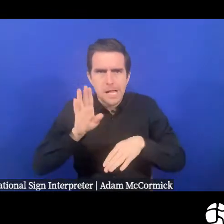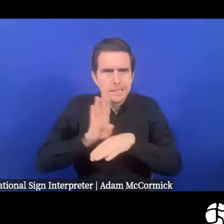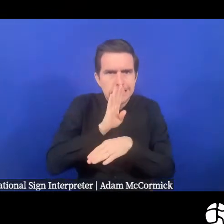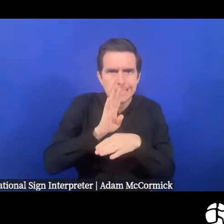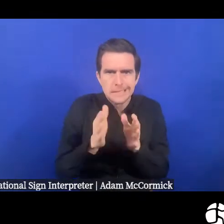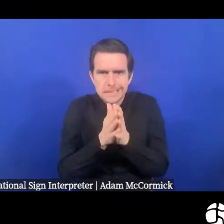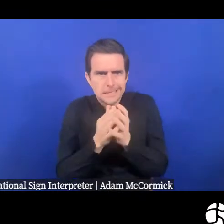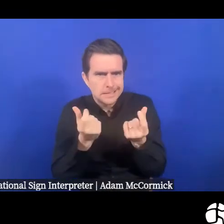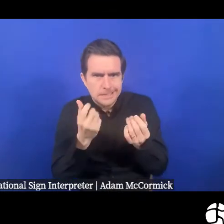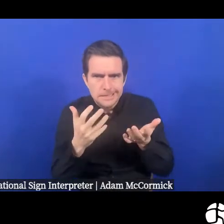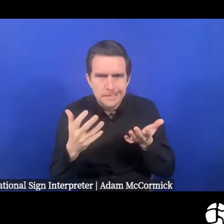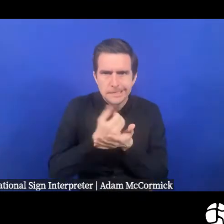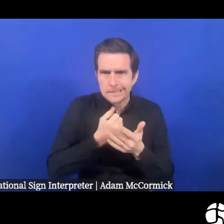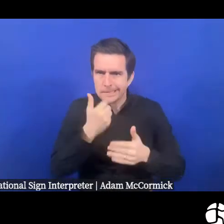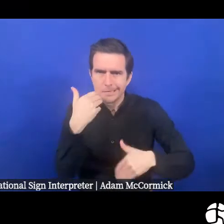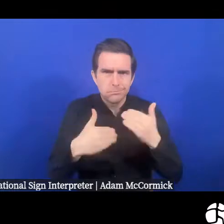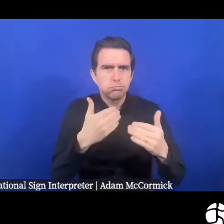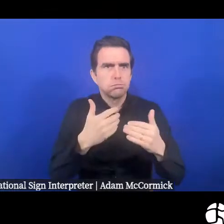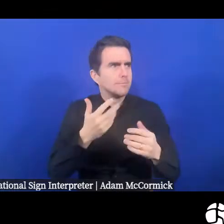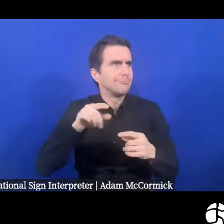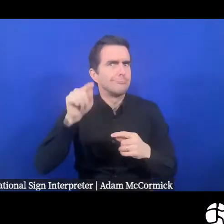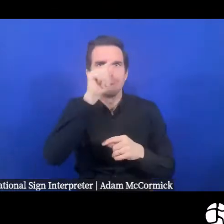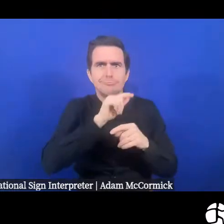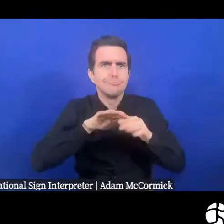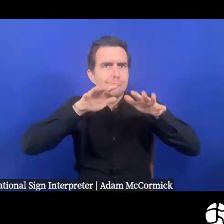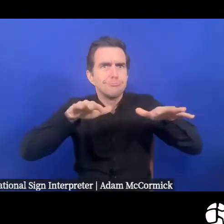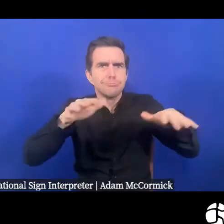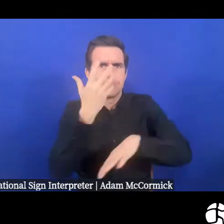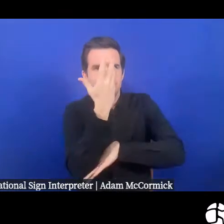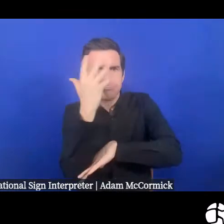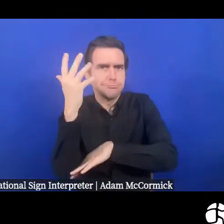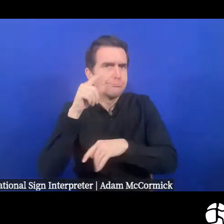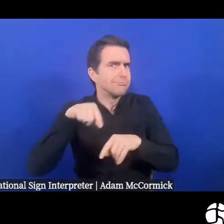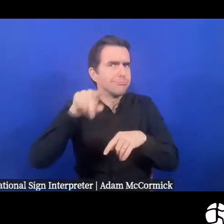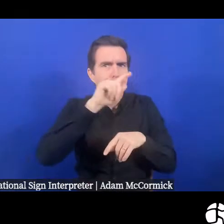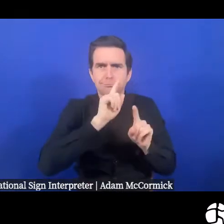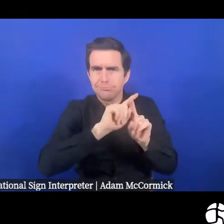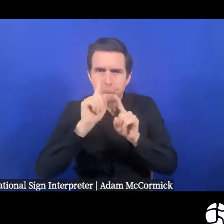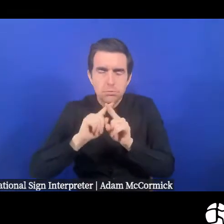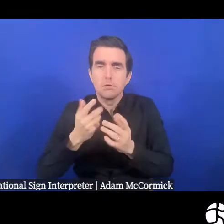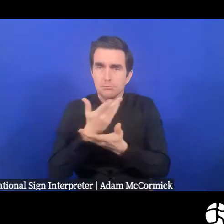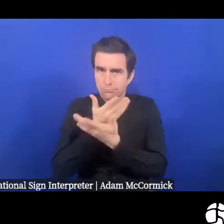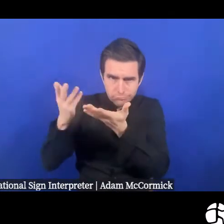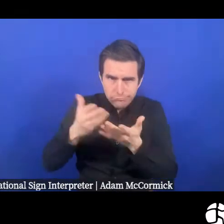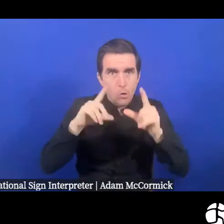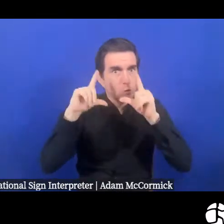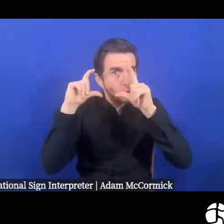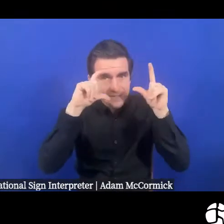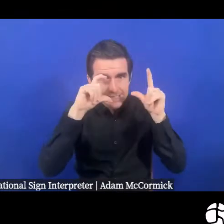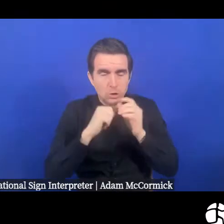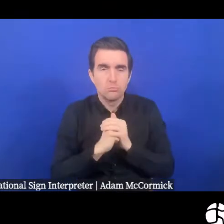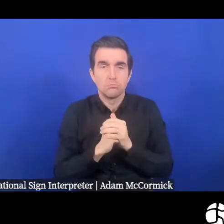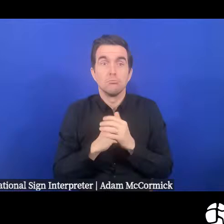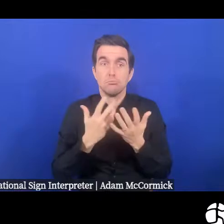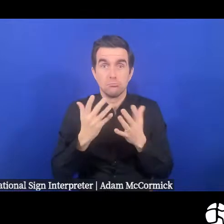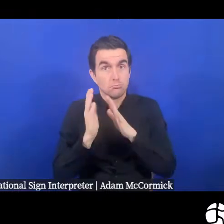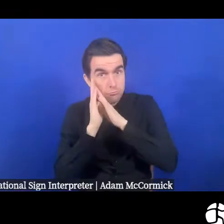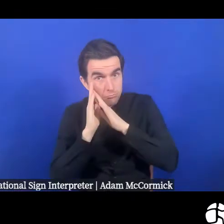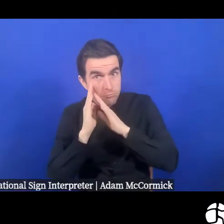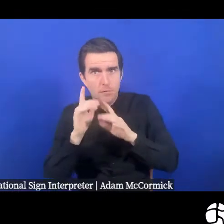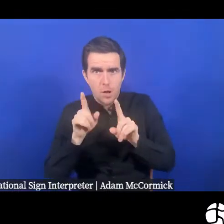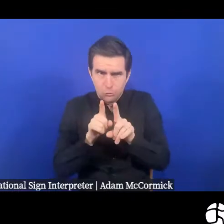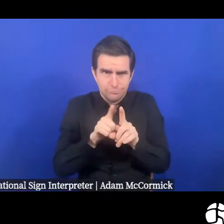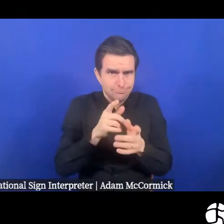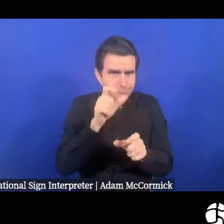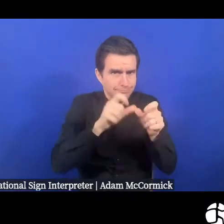great work, and they could be doing more, because if you take them out of these positions that they sometimes are being